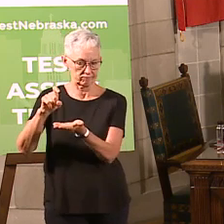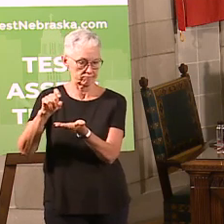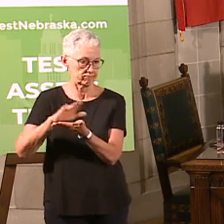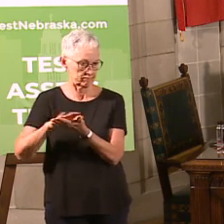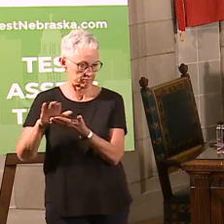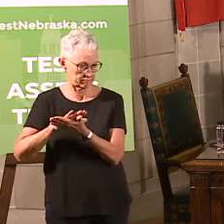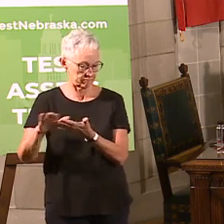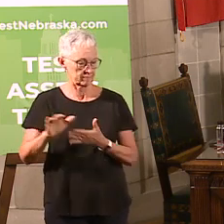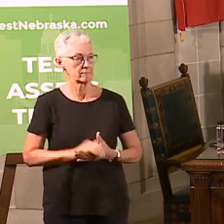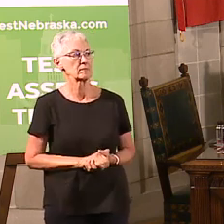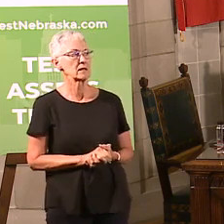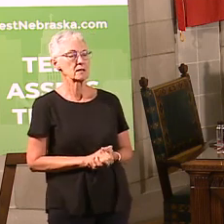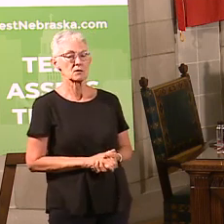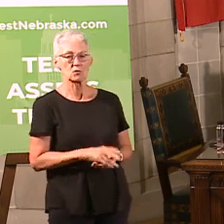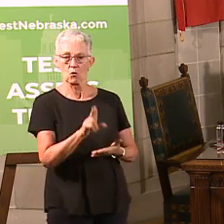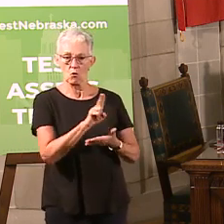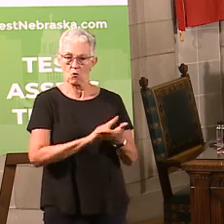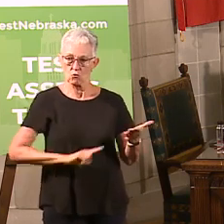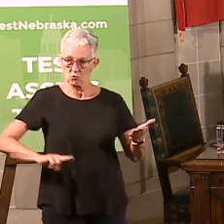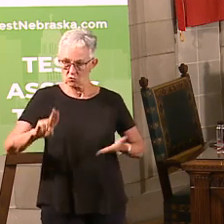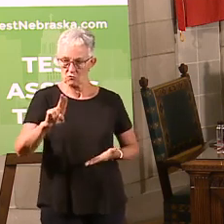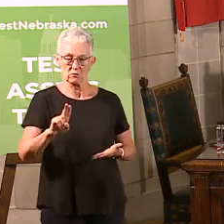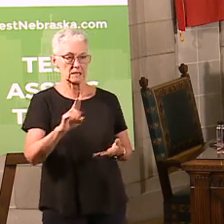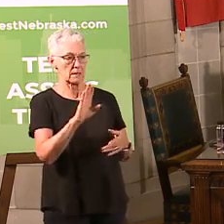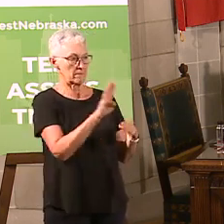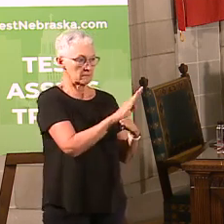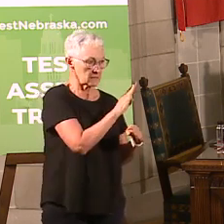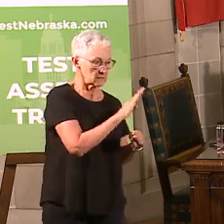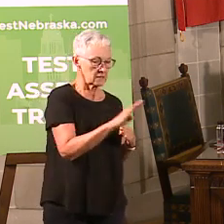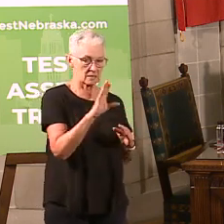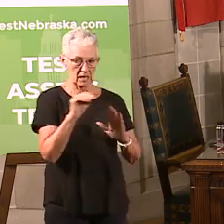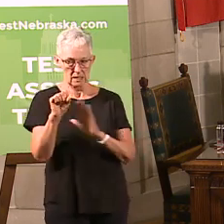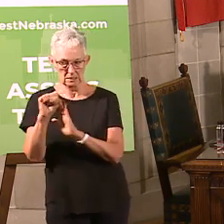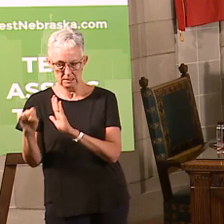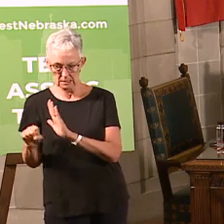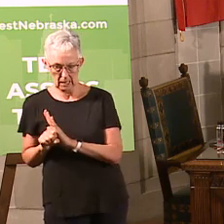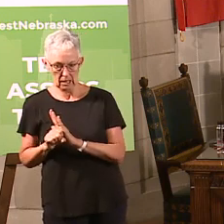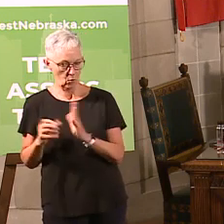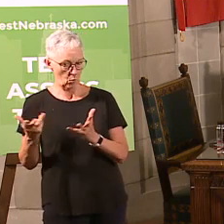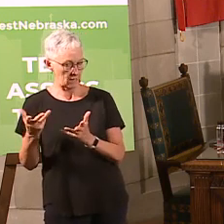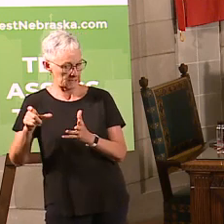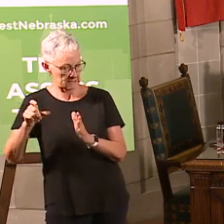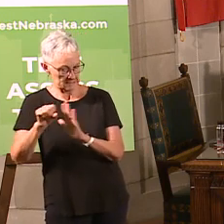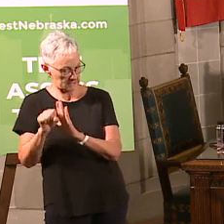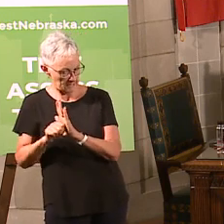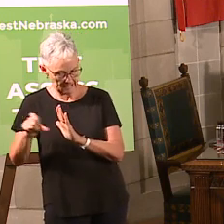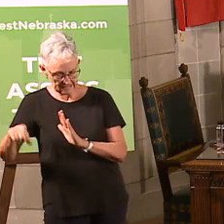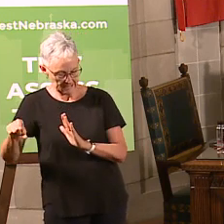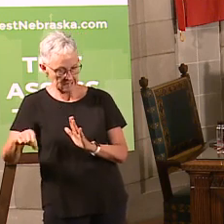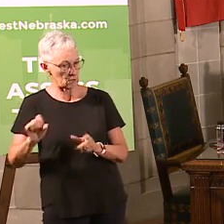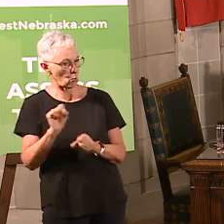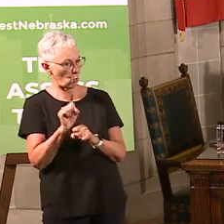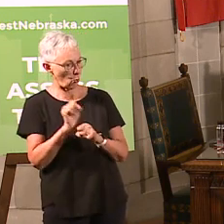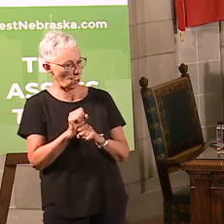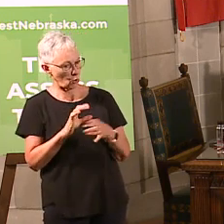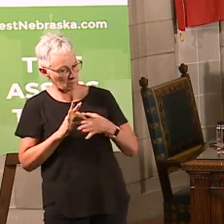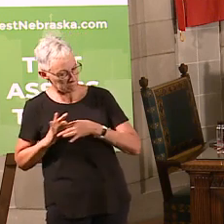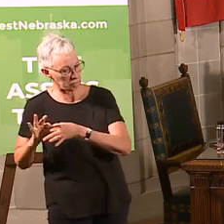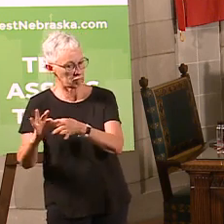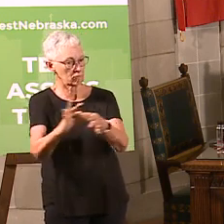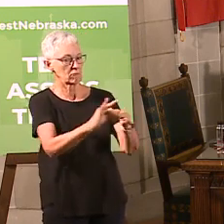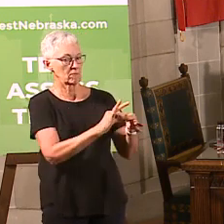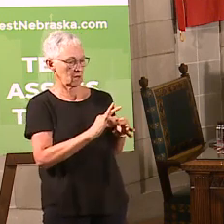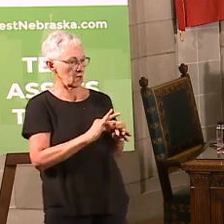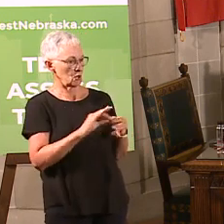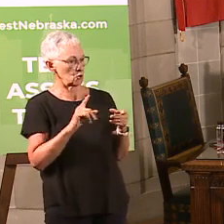the university, industry, and state can come together to meet the needs of all Nebraskans. The real stars of this, though, and I want to highlight